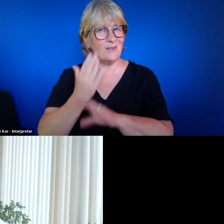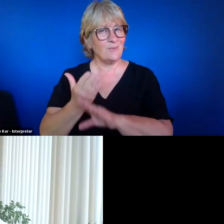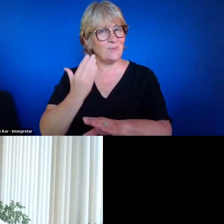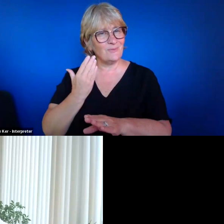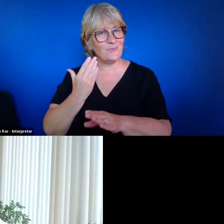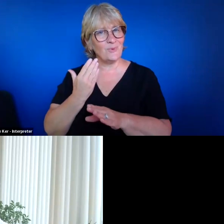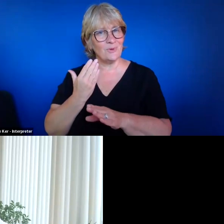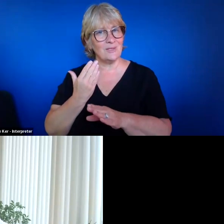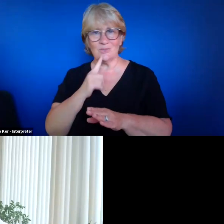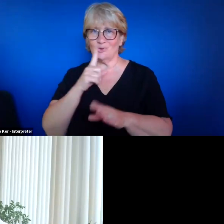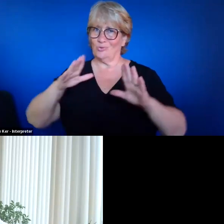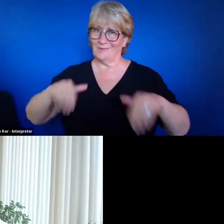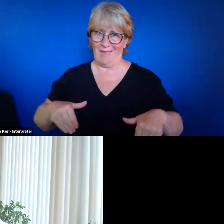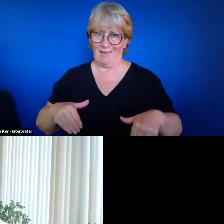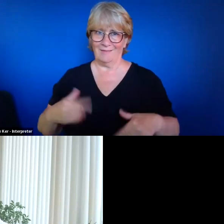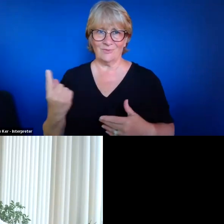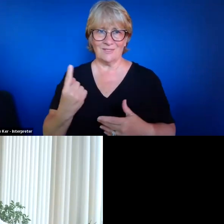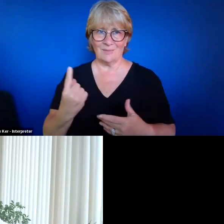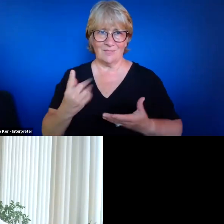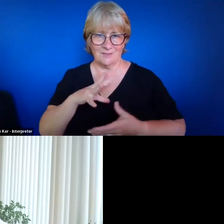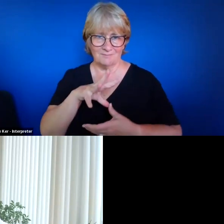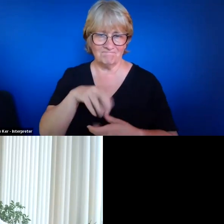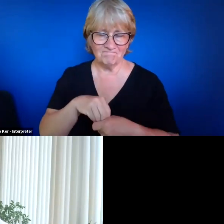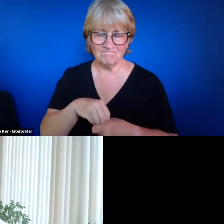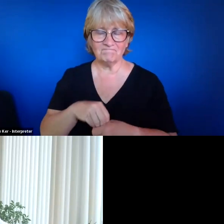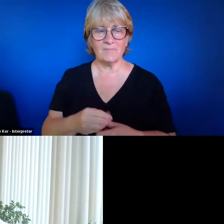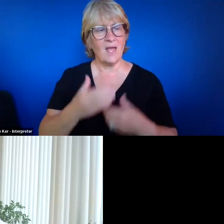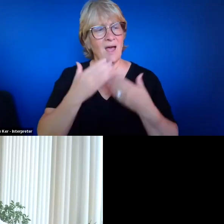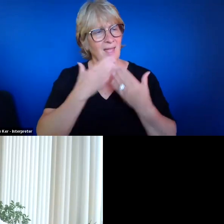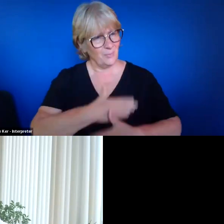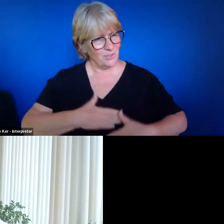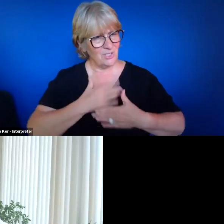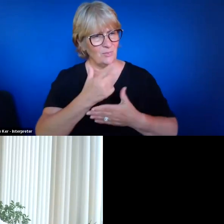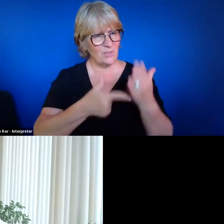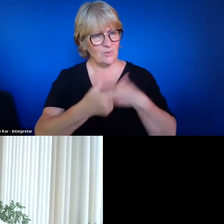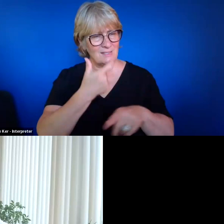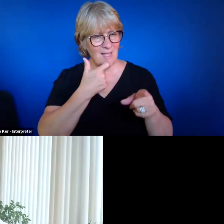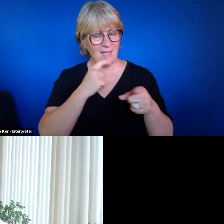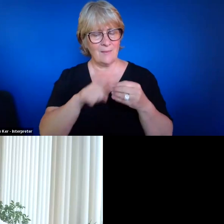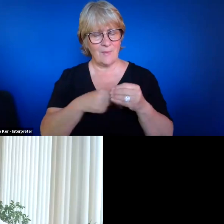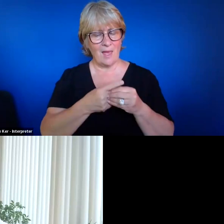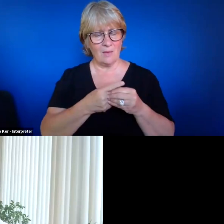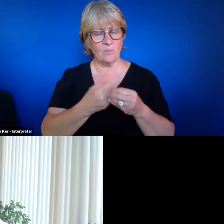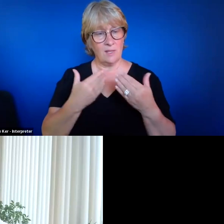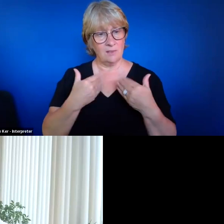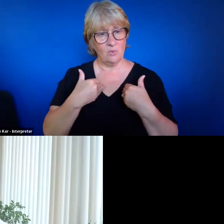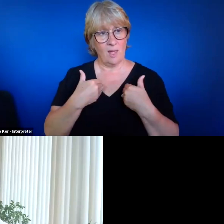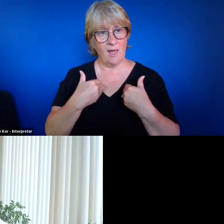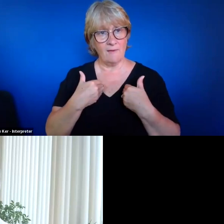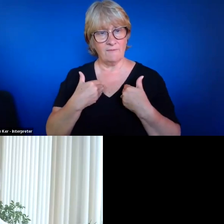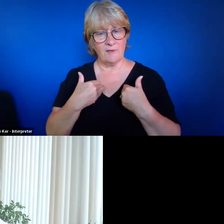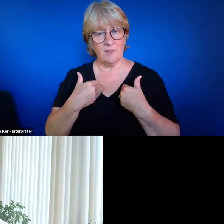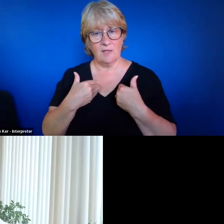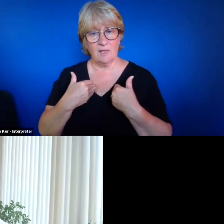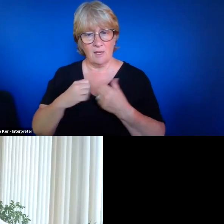it becomes too late for someone. I also appreciate what you said, Dr. Snowden, about kind of, we do have a grounding at the beginning of each